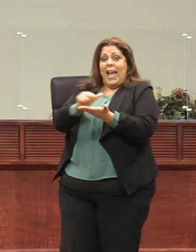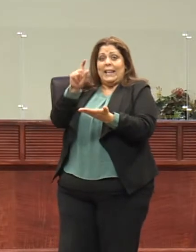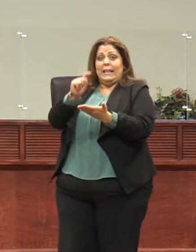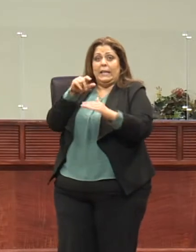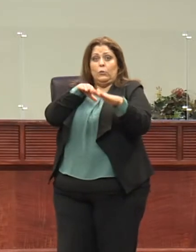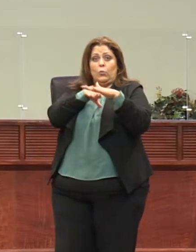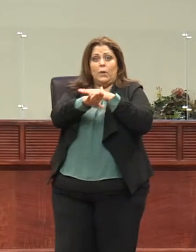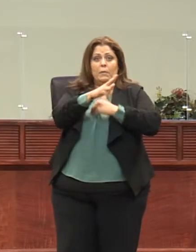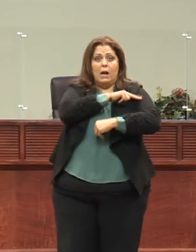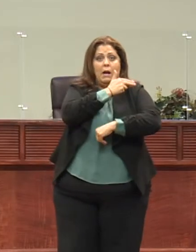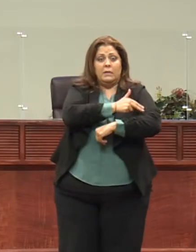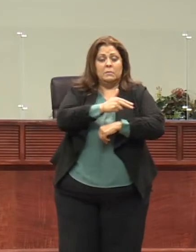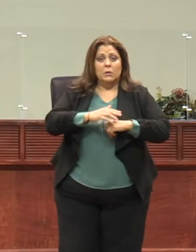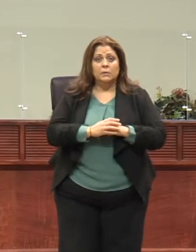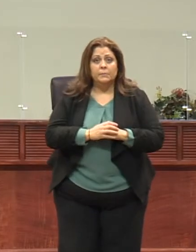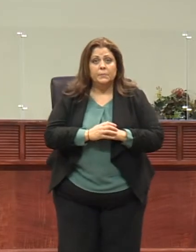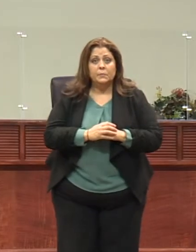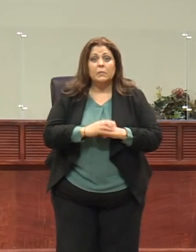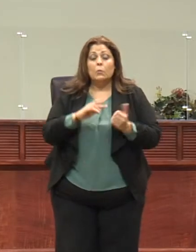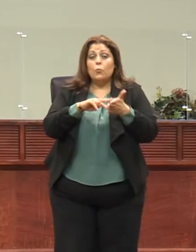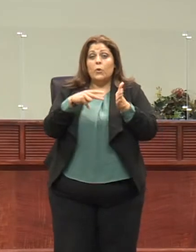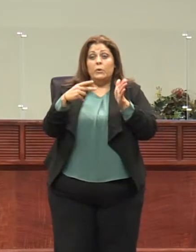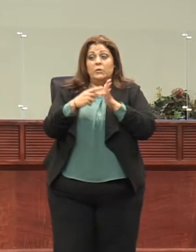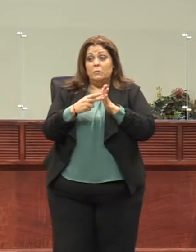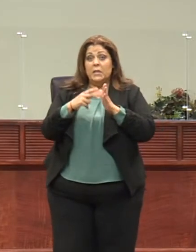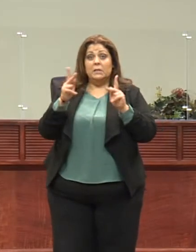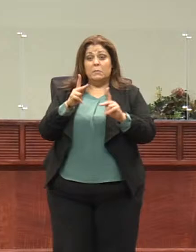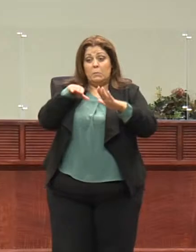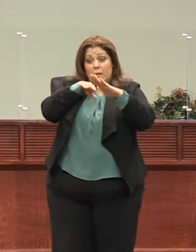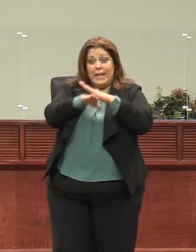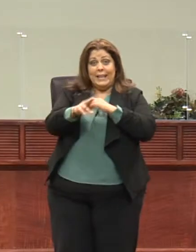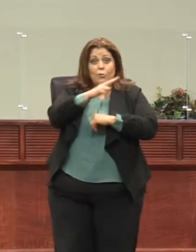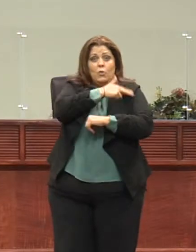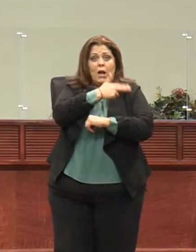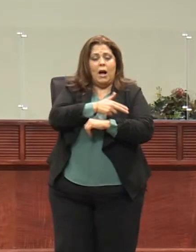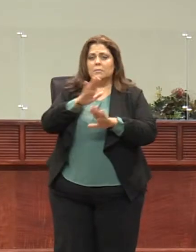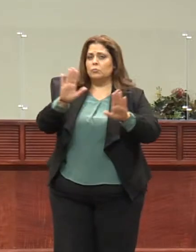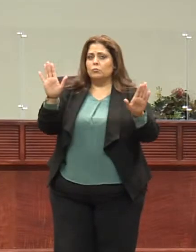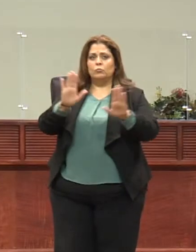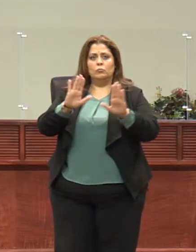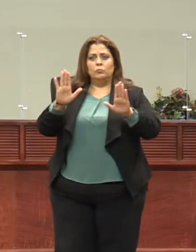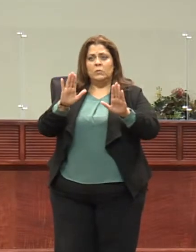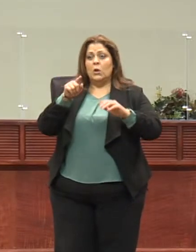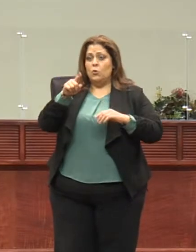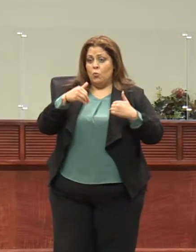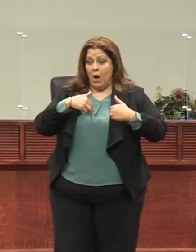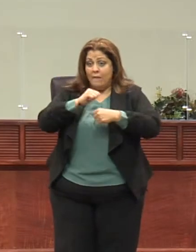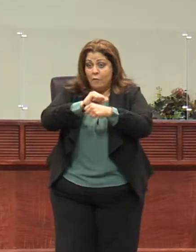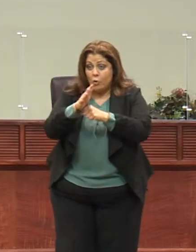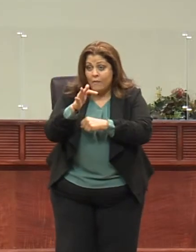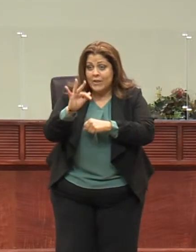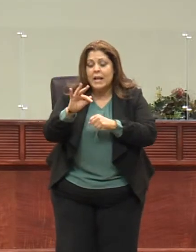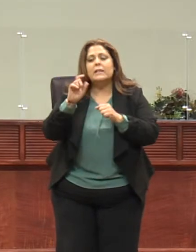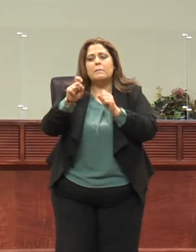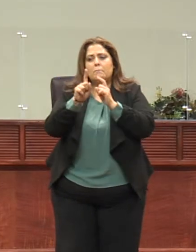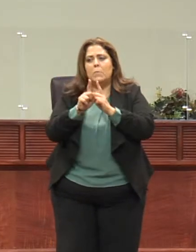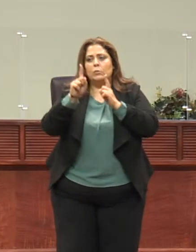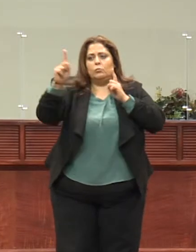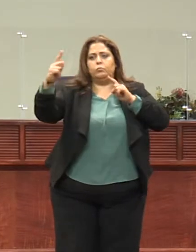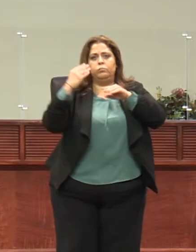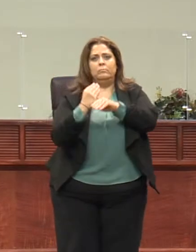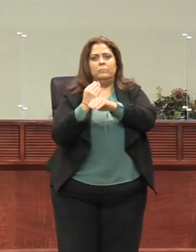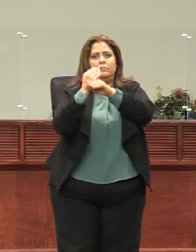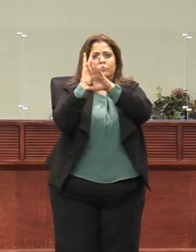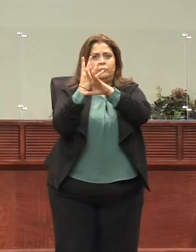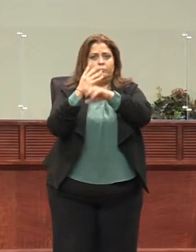hospital chain is moving from in-person visits to virtual visits for COVID-19 patients, and other hospitals